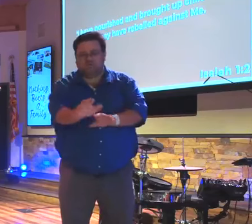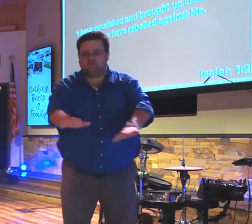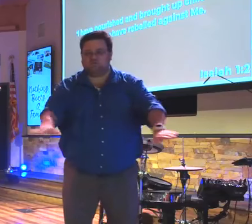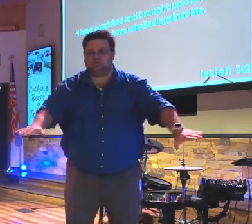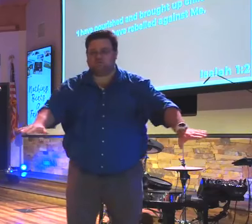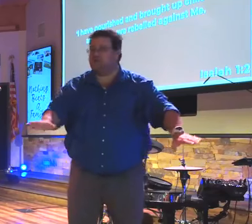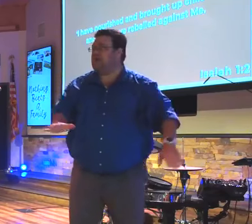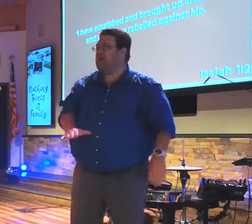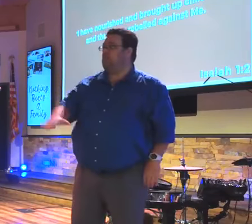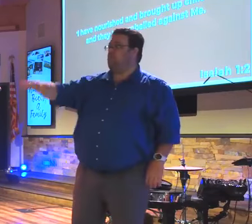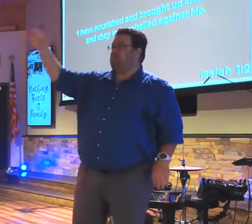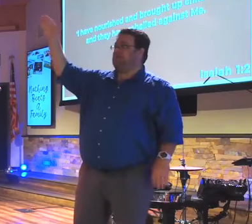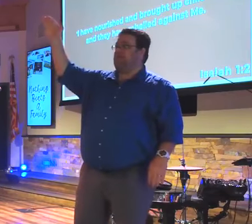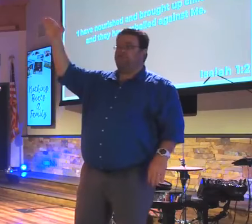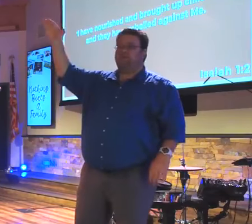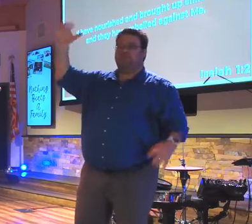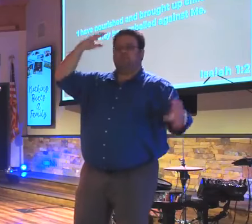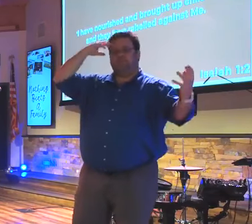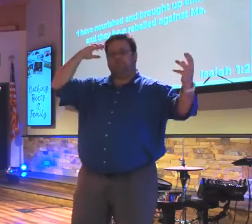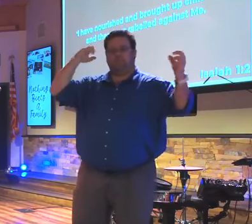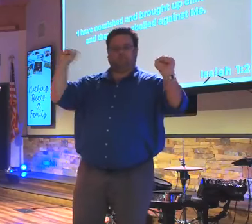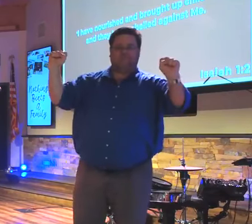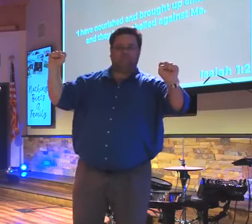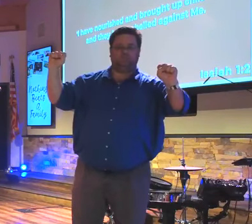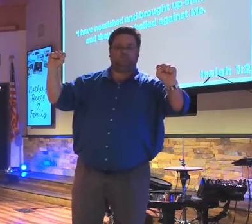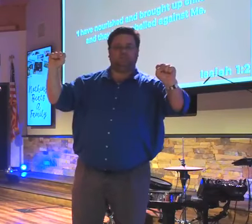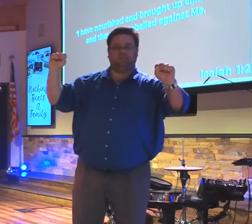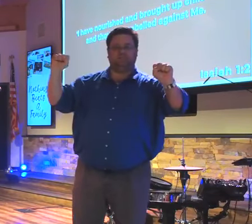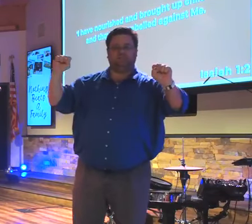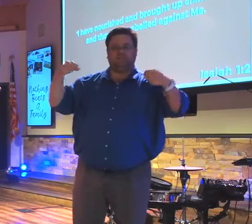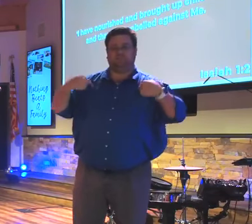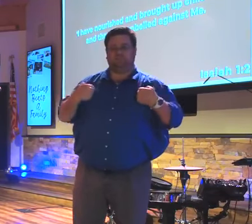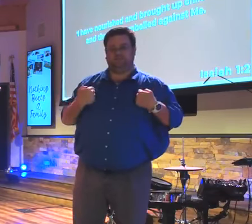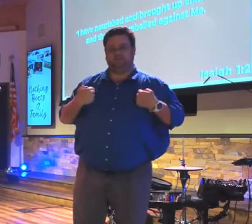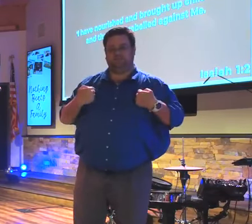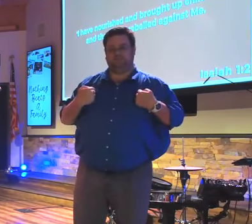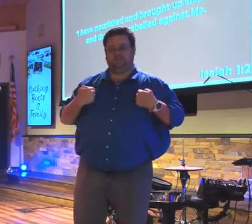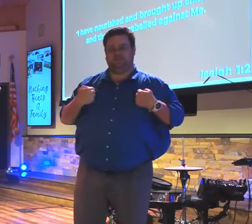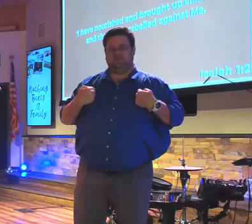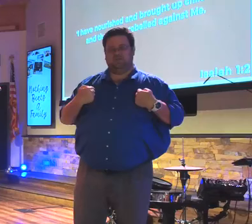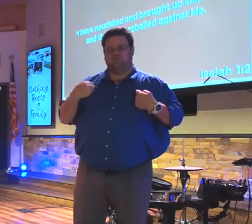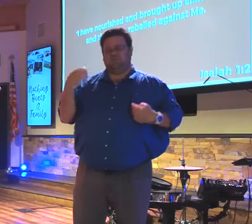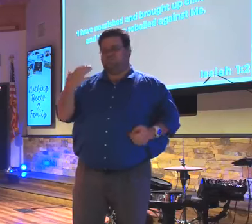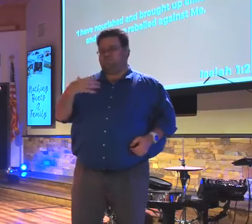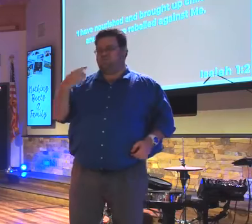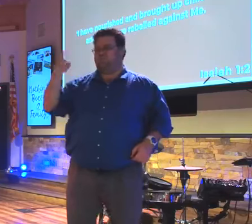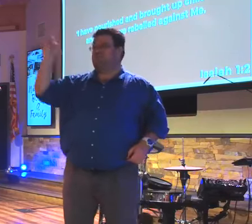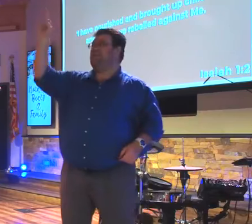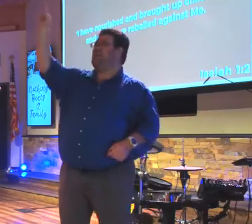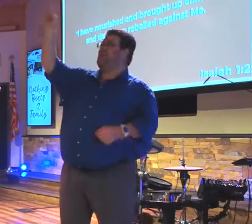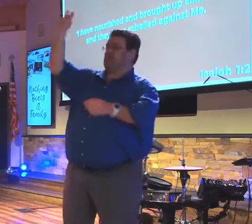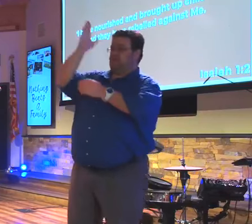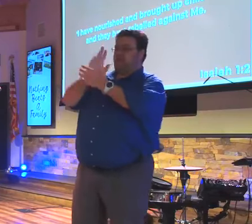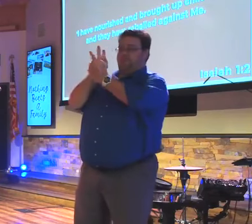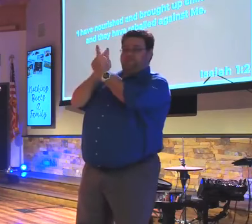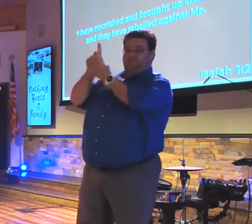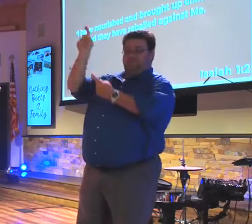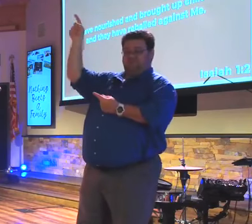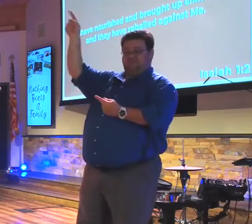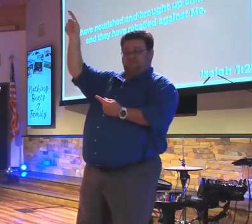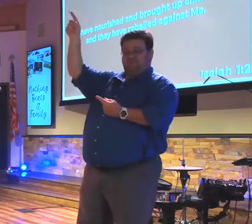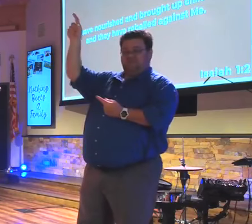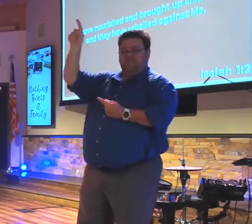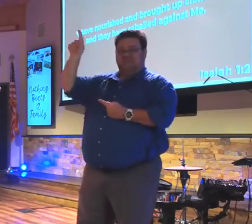God said. And they have what? Rebelled against me. It's like, wow, he's the perfect father. Right? He's like